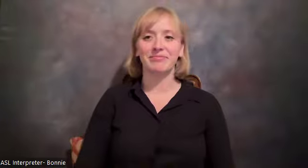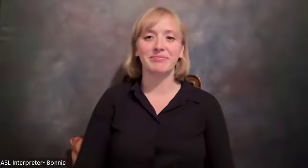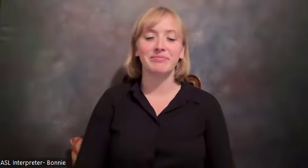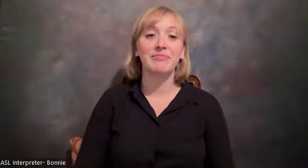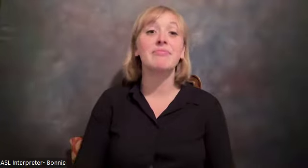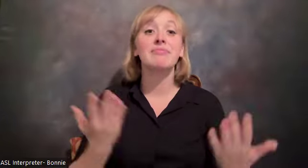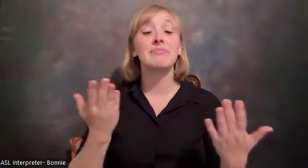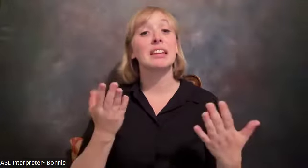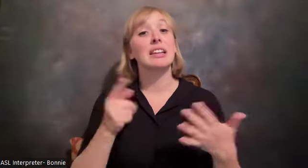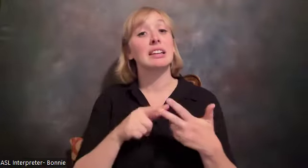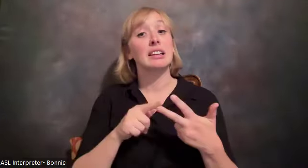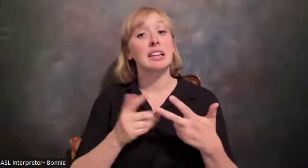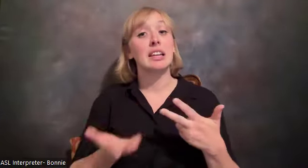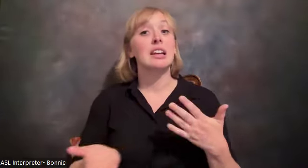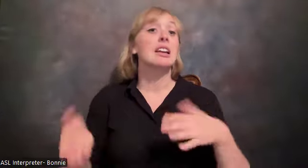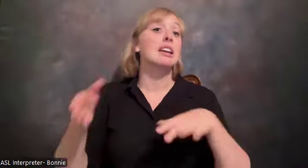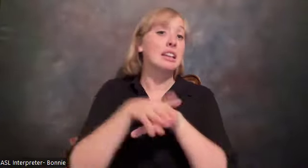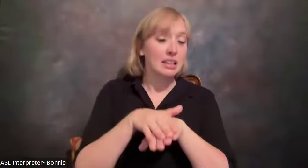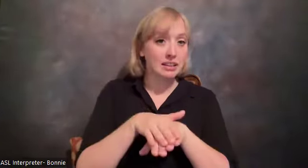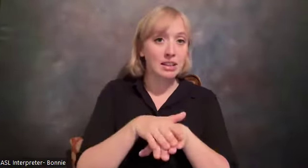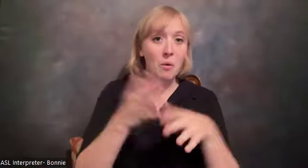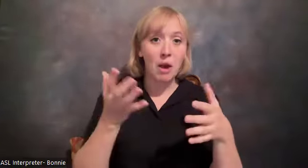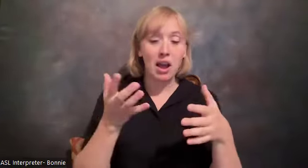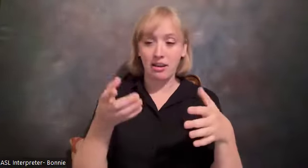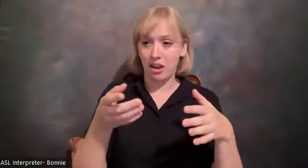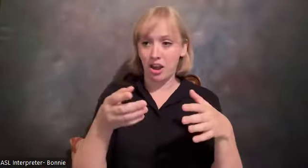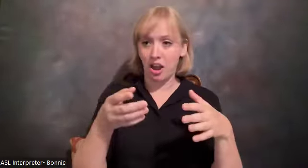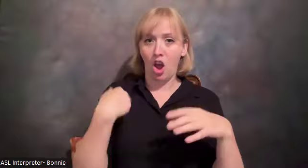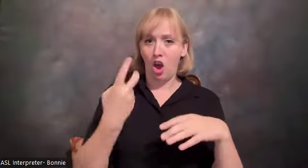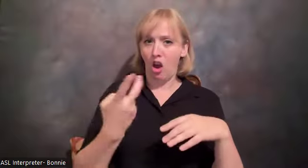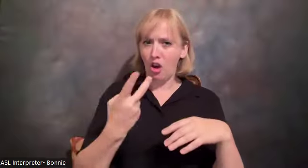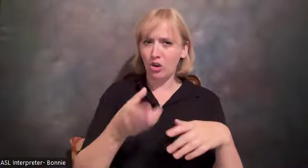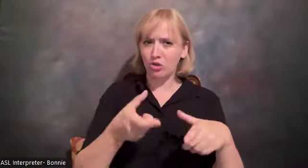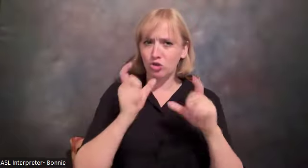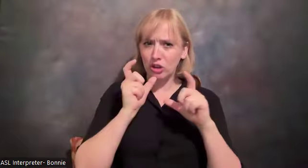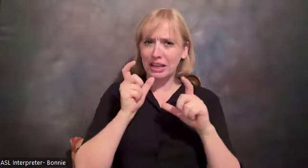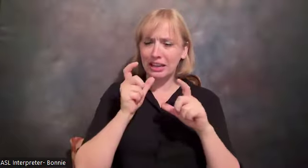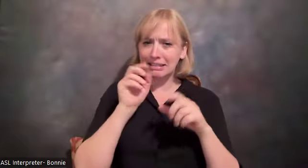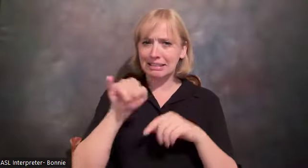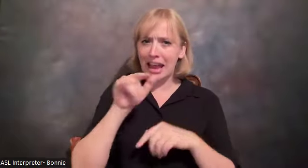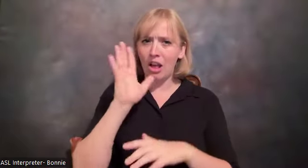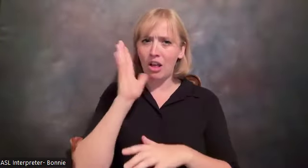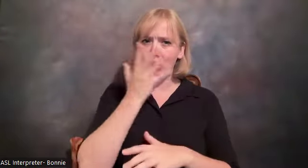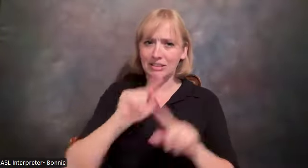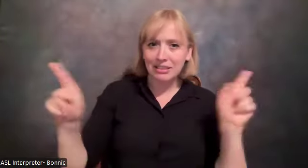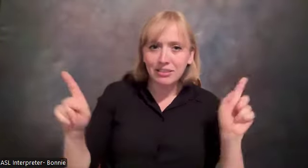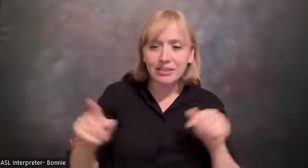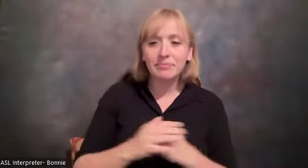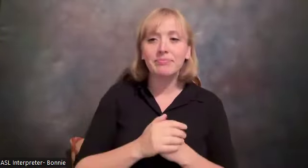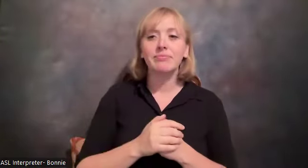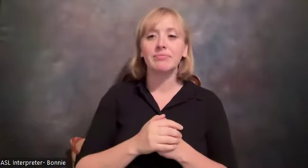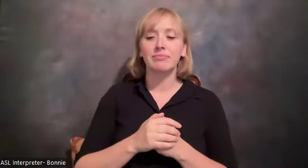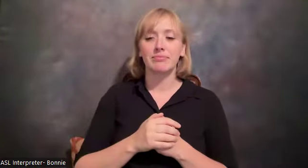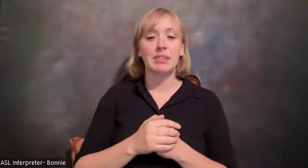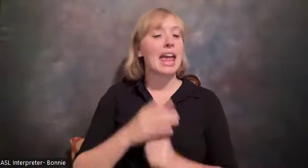On top of that, we drink differently than each other. We really do. If you listen closely,